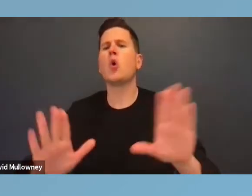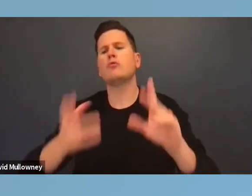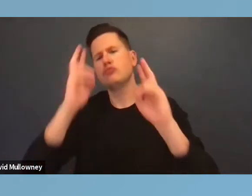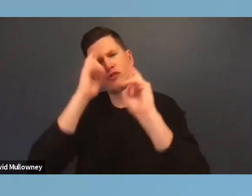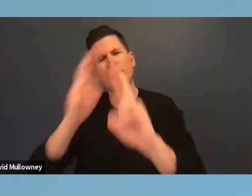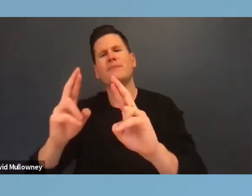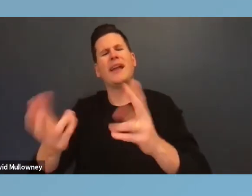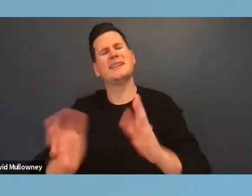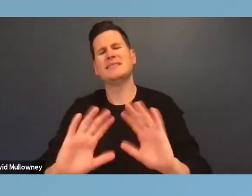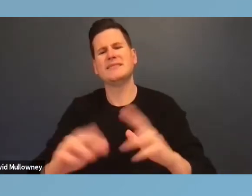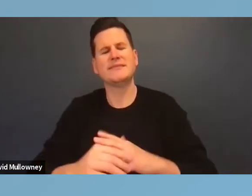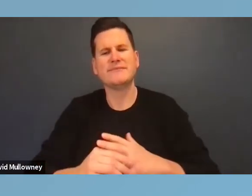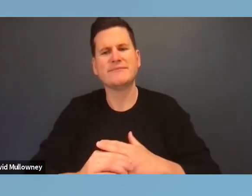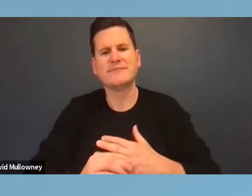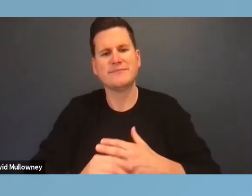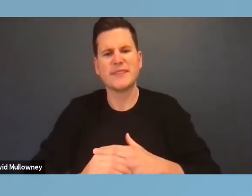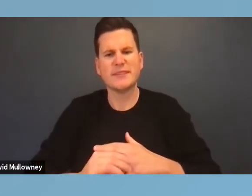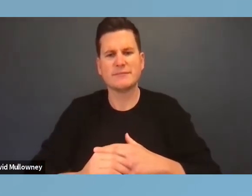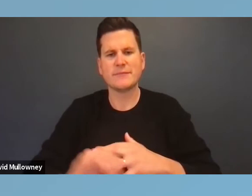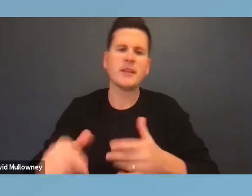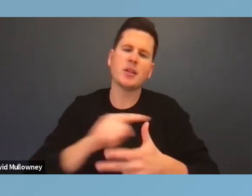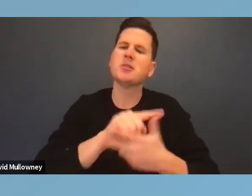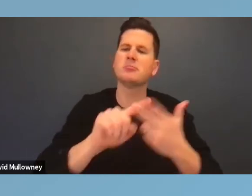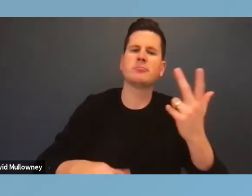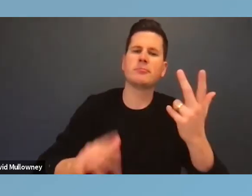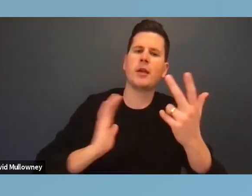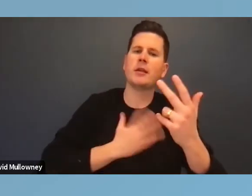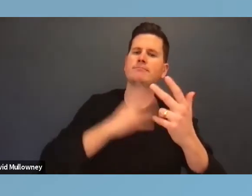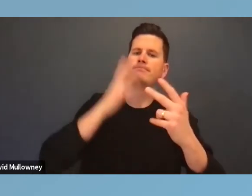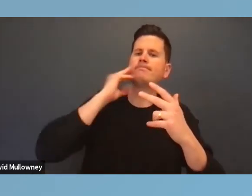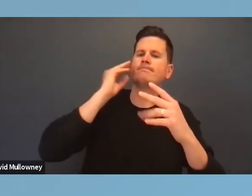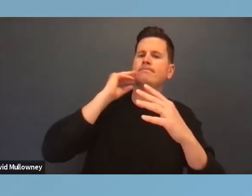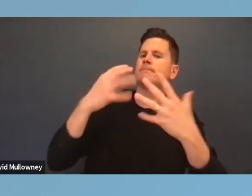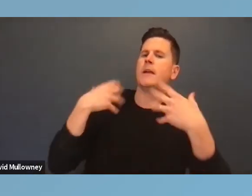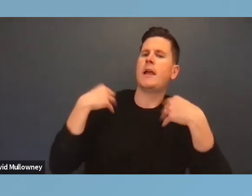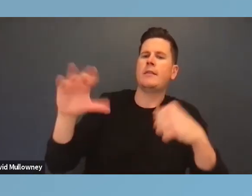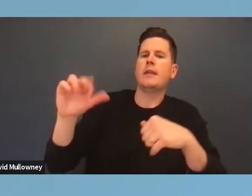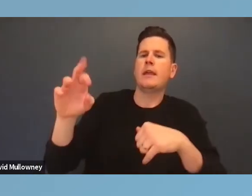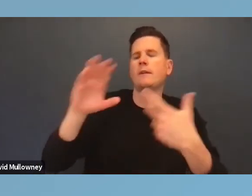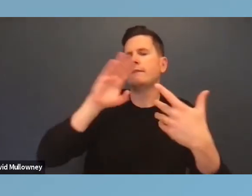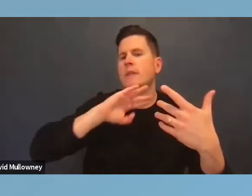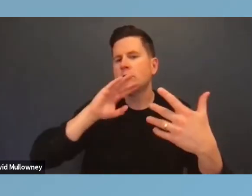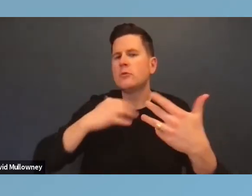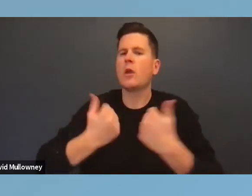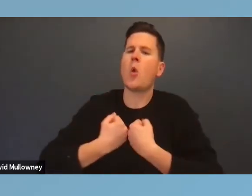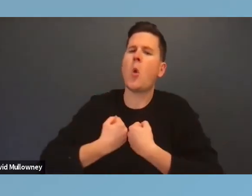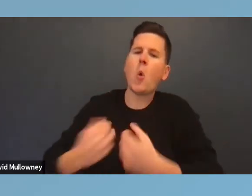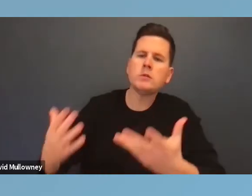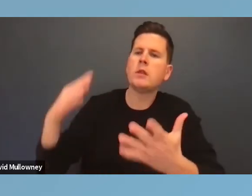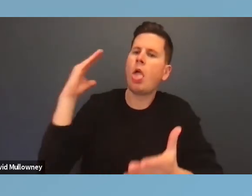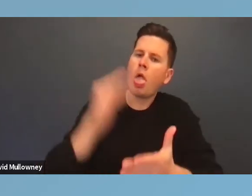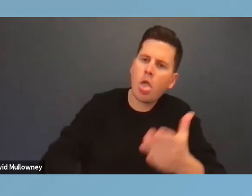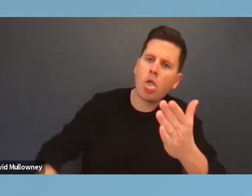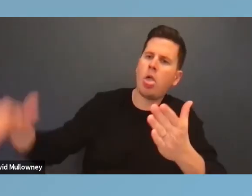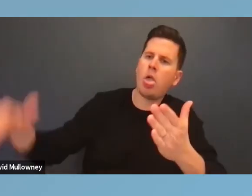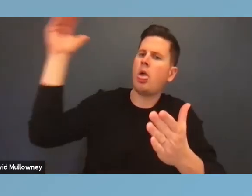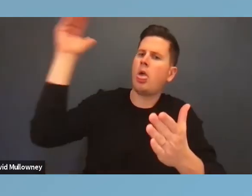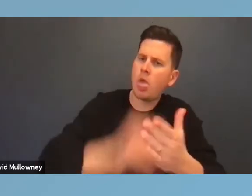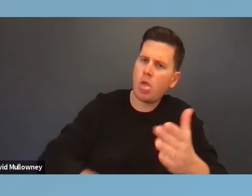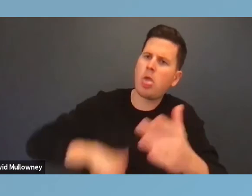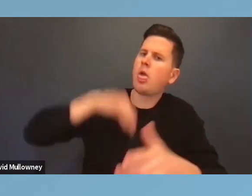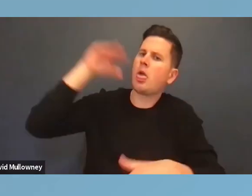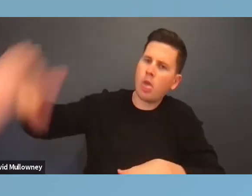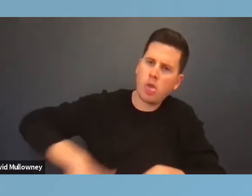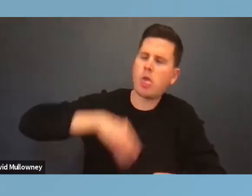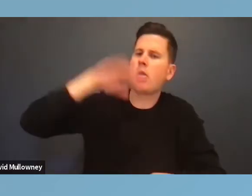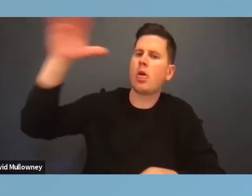might not feel comfortable. You need to respect that. So these are 3 experiences I wanted to give you